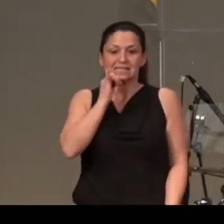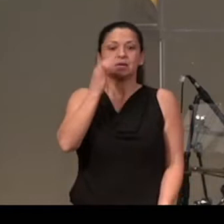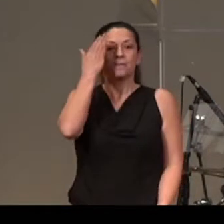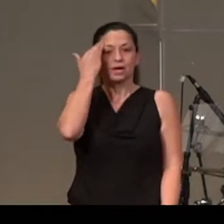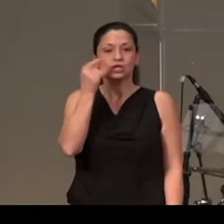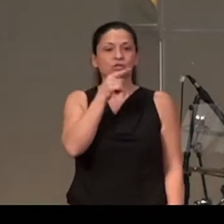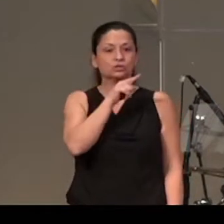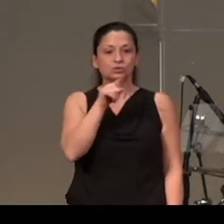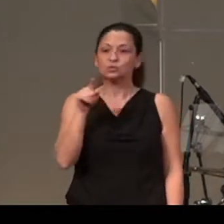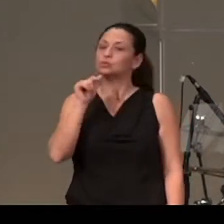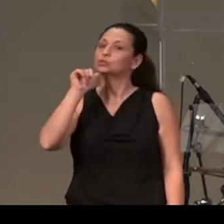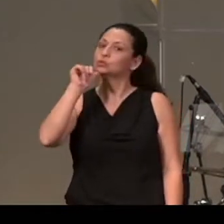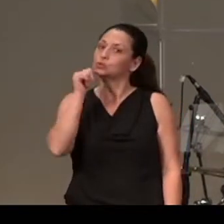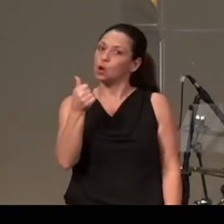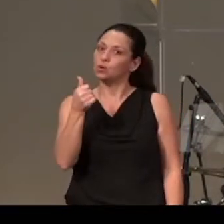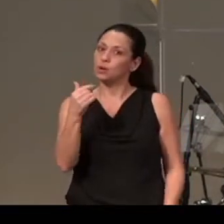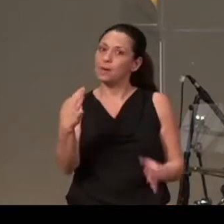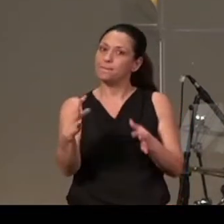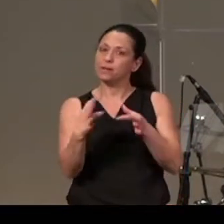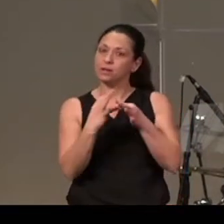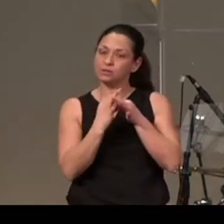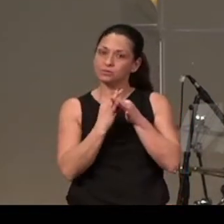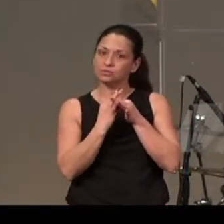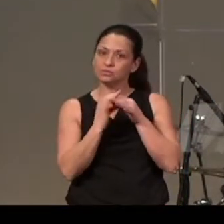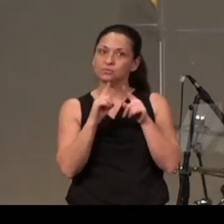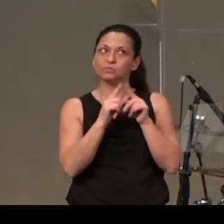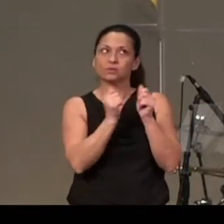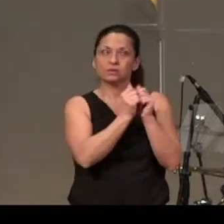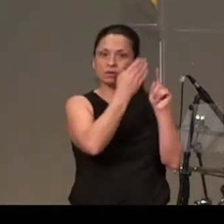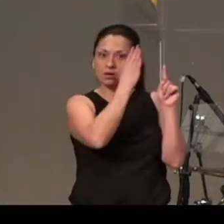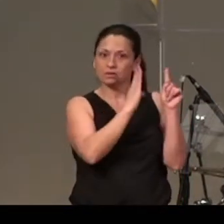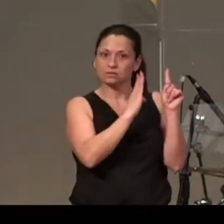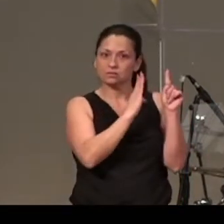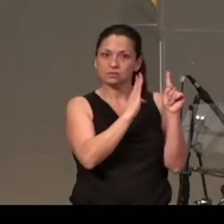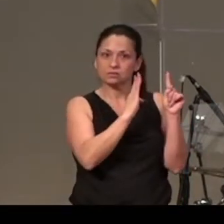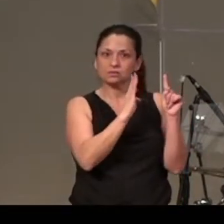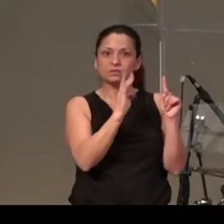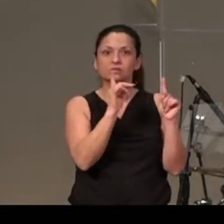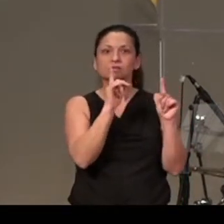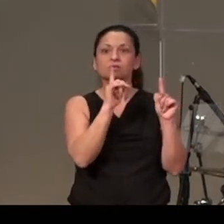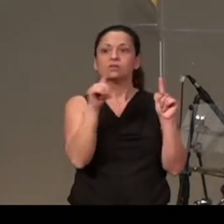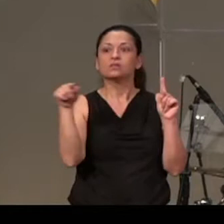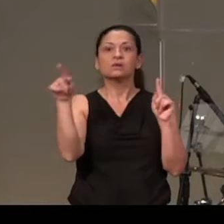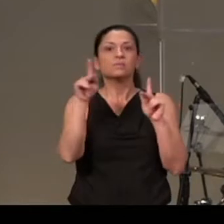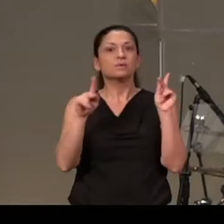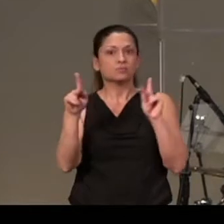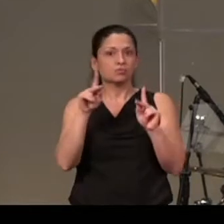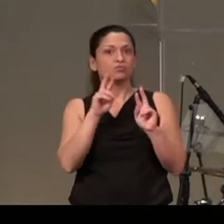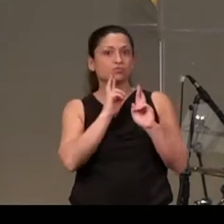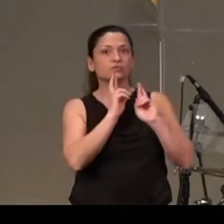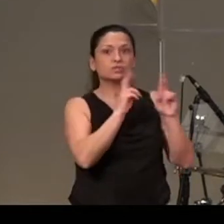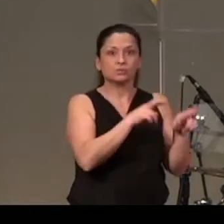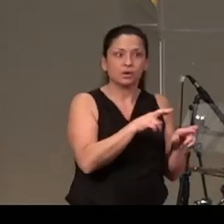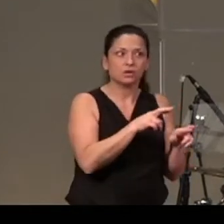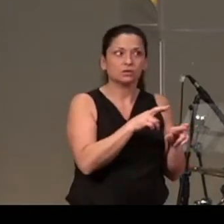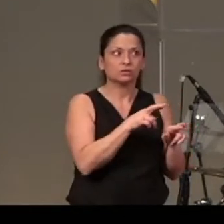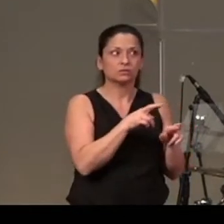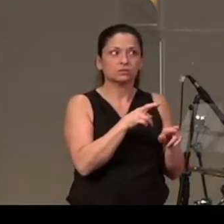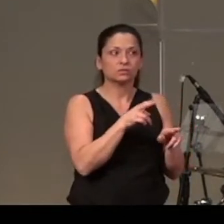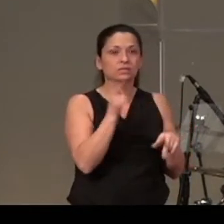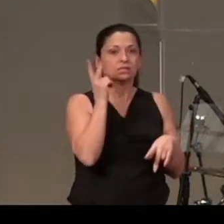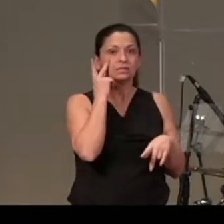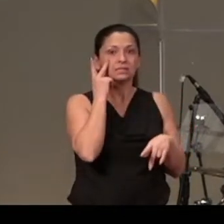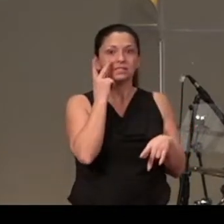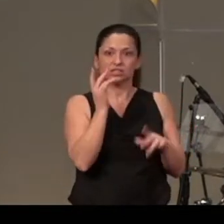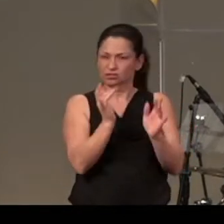you don't belong to God. So they respond, the Jews, and listen, Jesus is